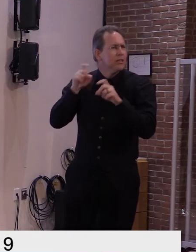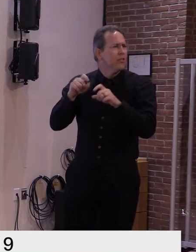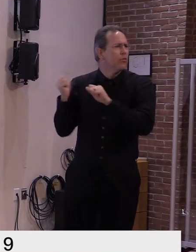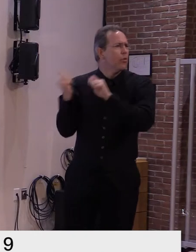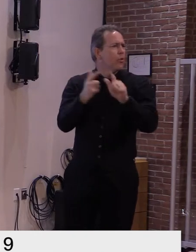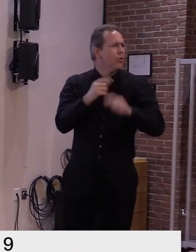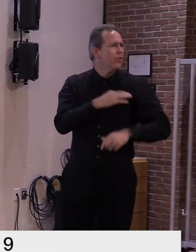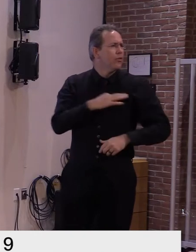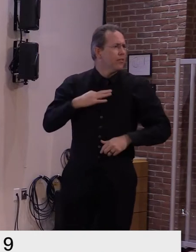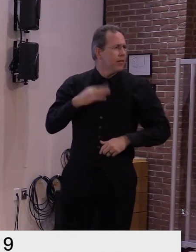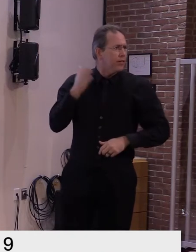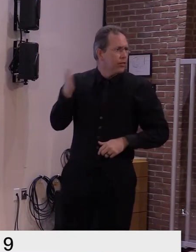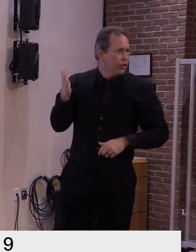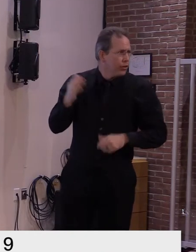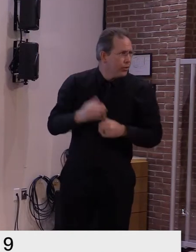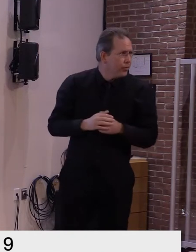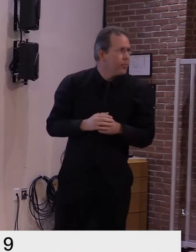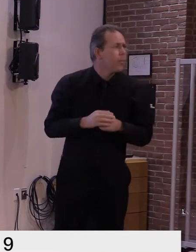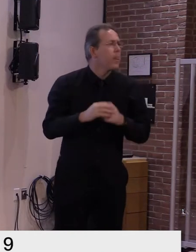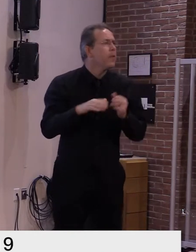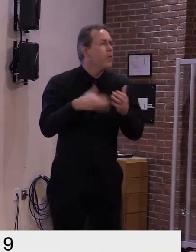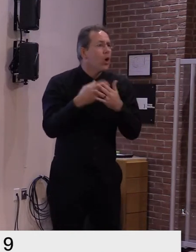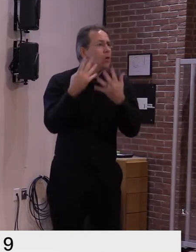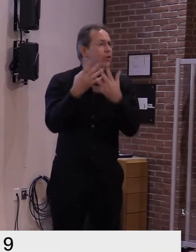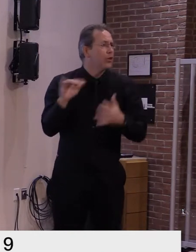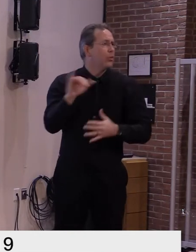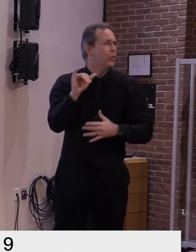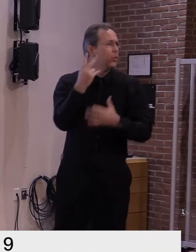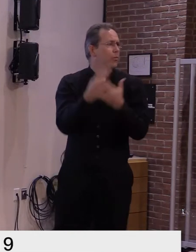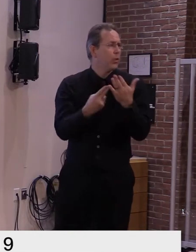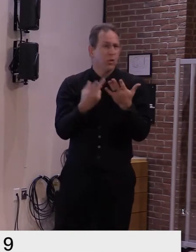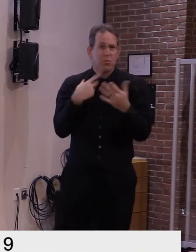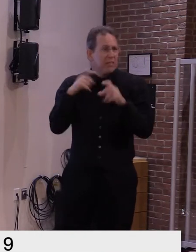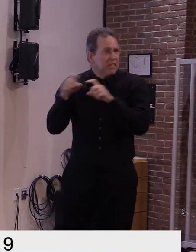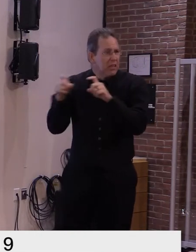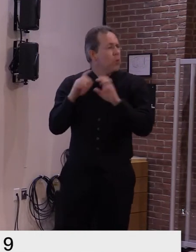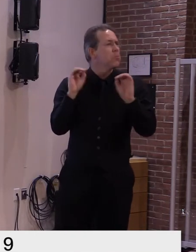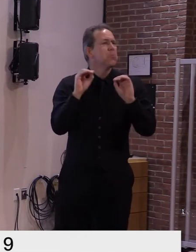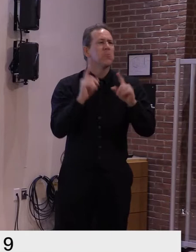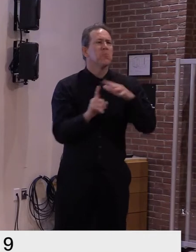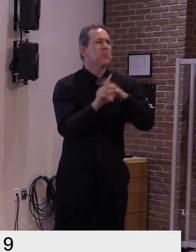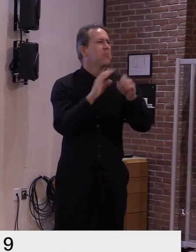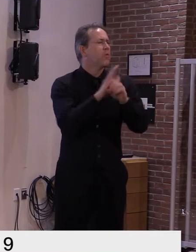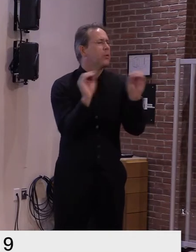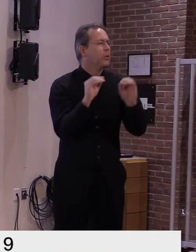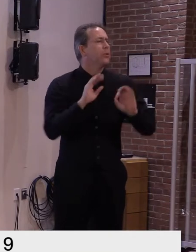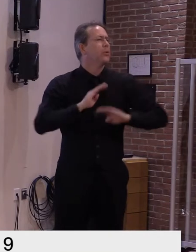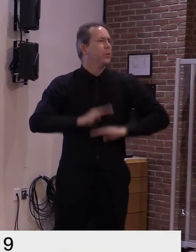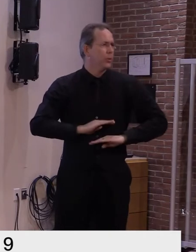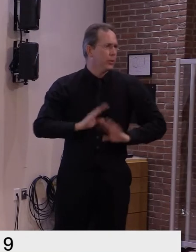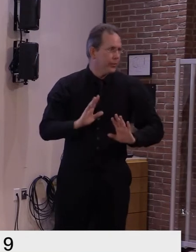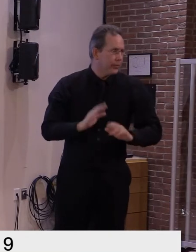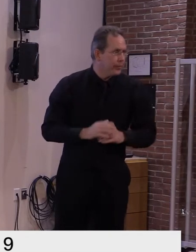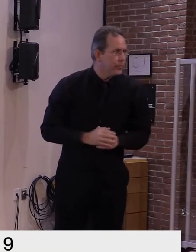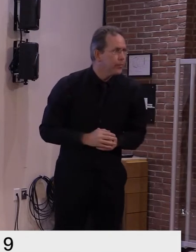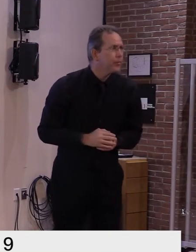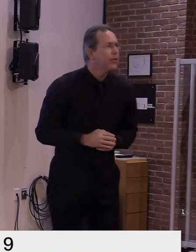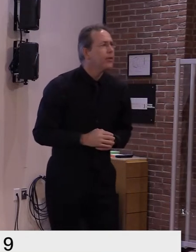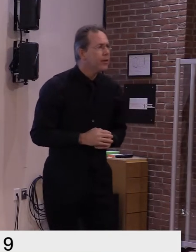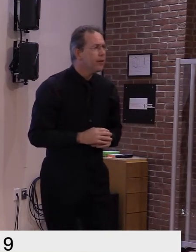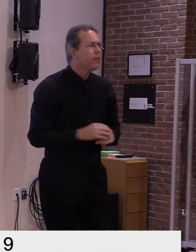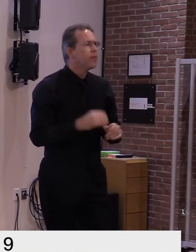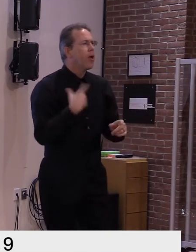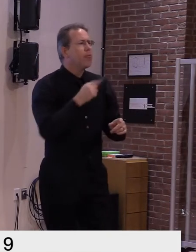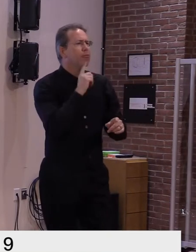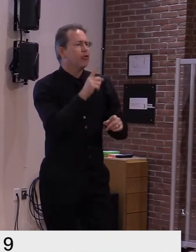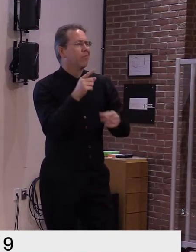negative. The Department of Corrections will have more on this today when they send out their press release, but I wanted to